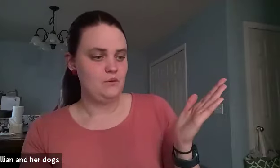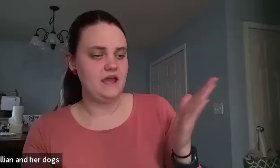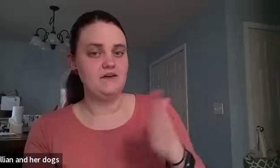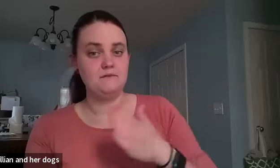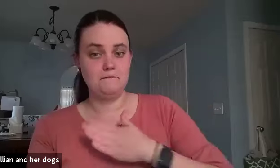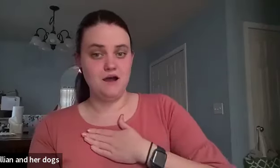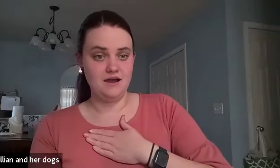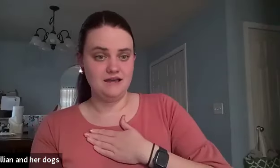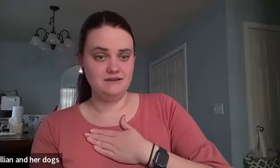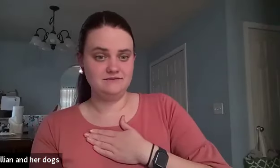we have my,